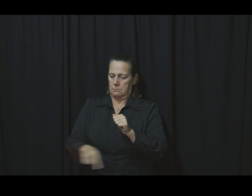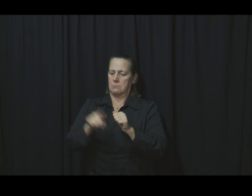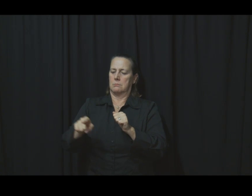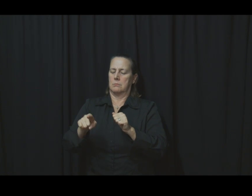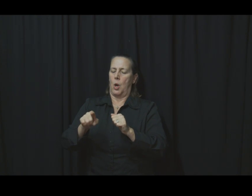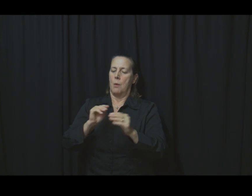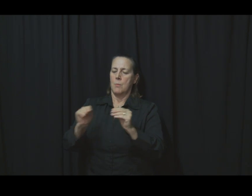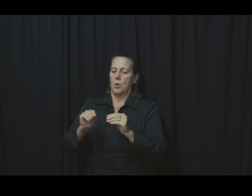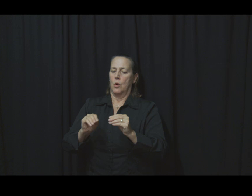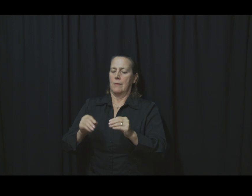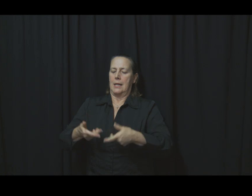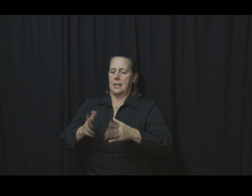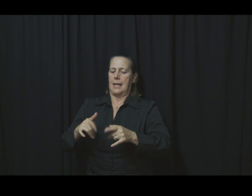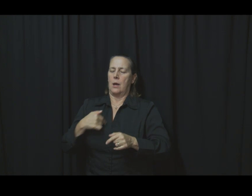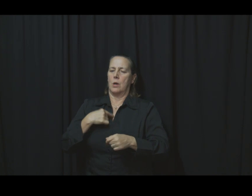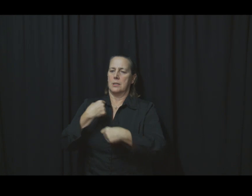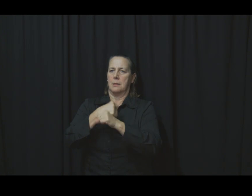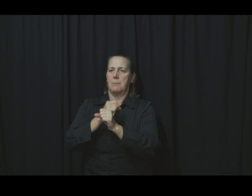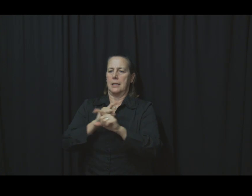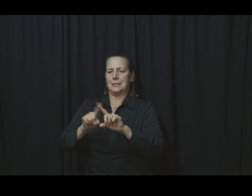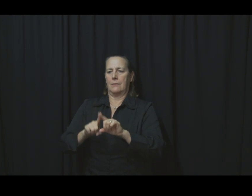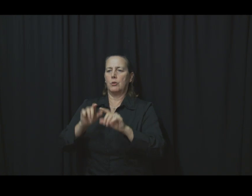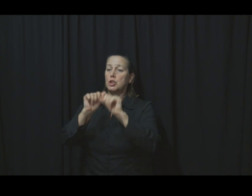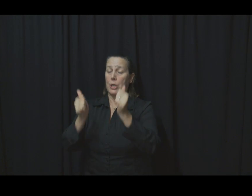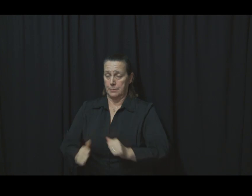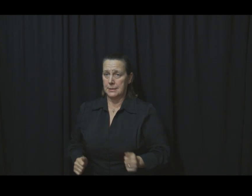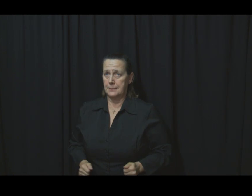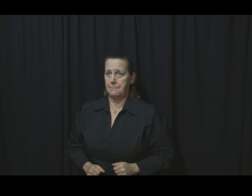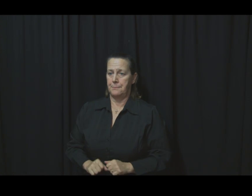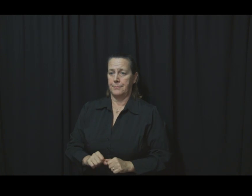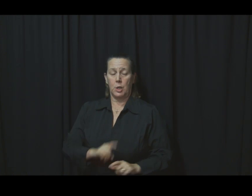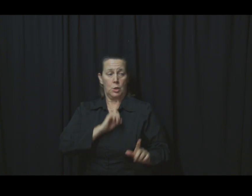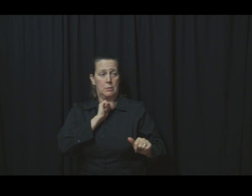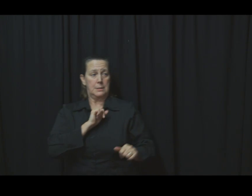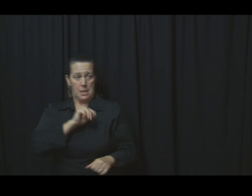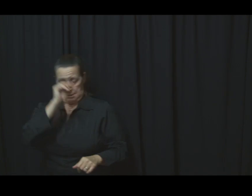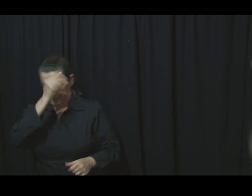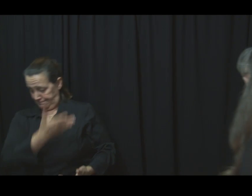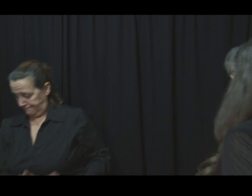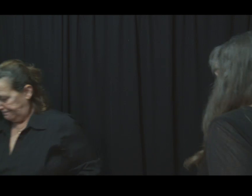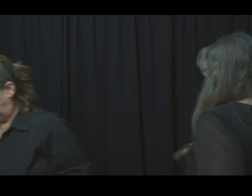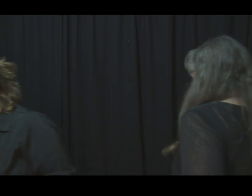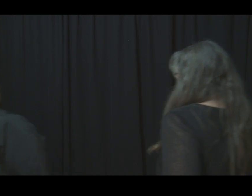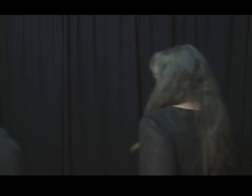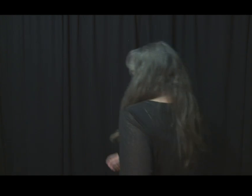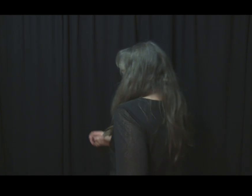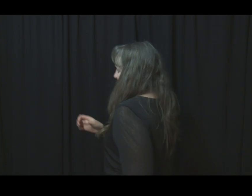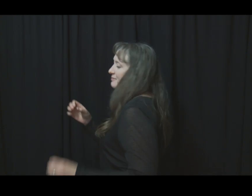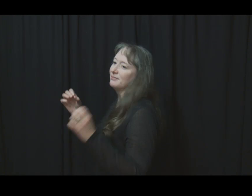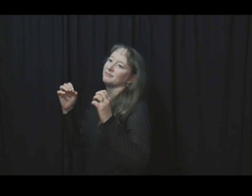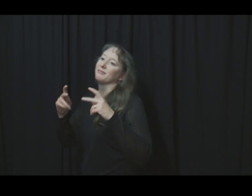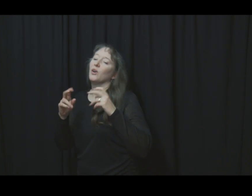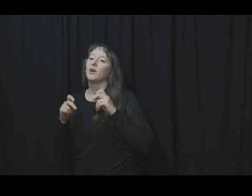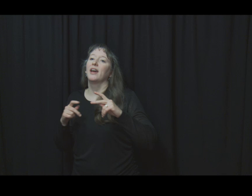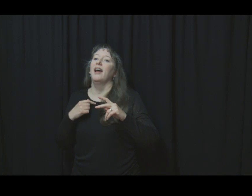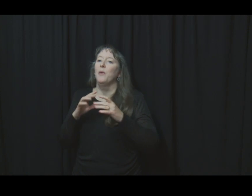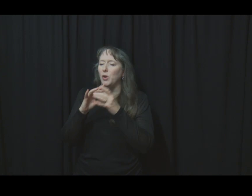these shapes to exist. Any response, Mr. Ham? Let me just say two things, if I